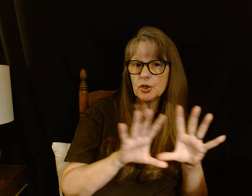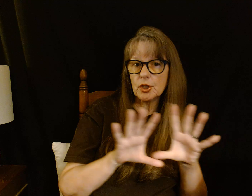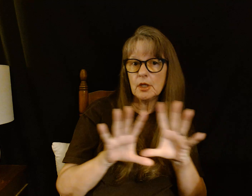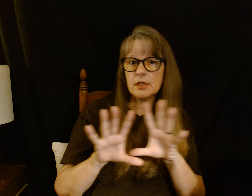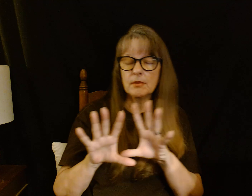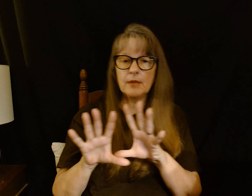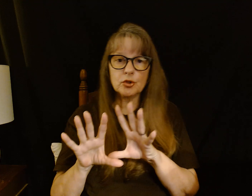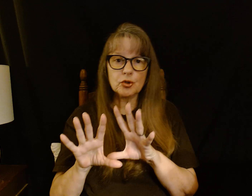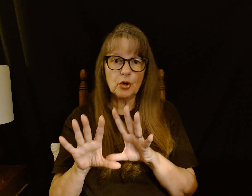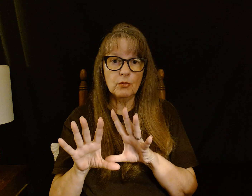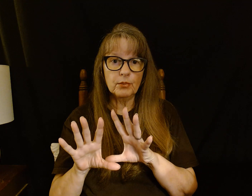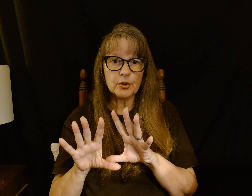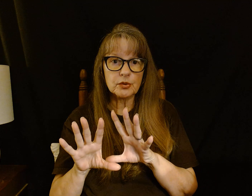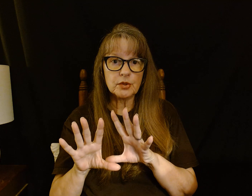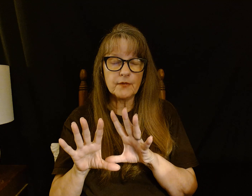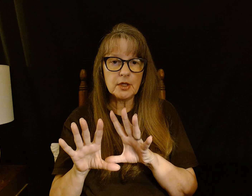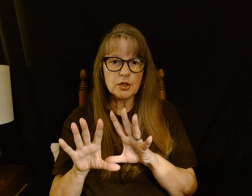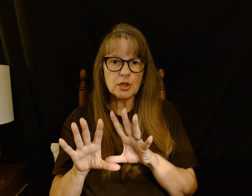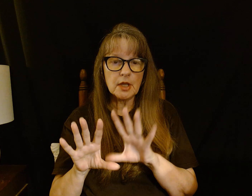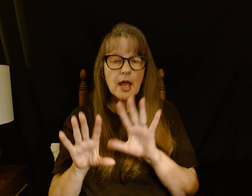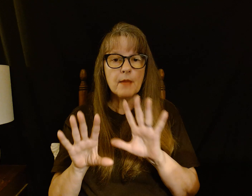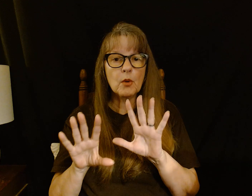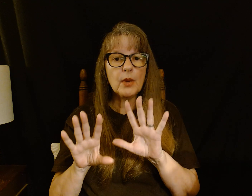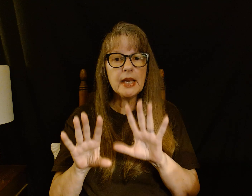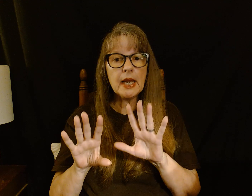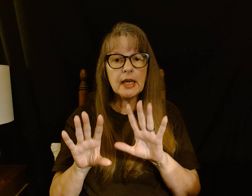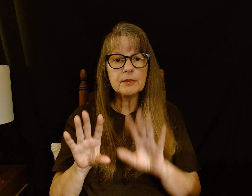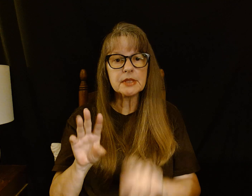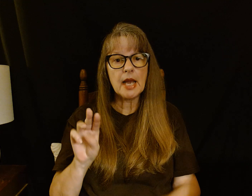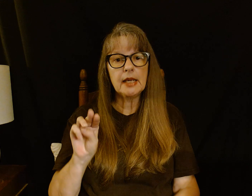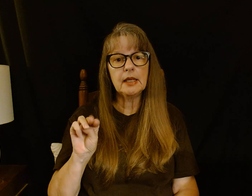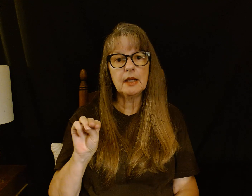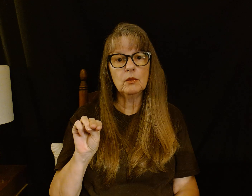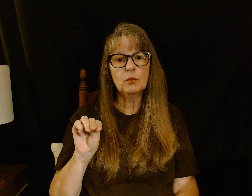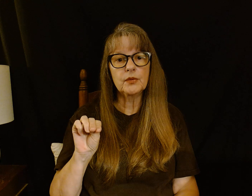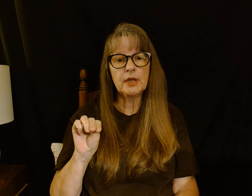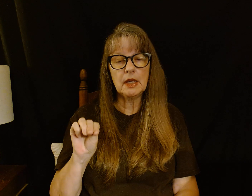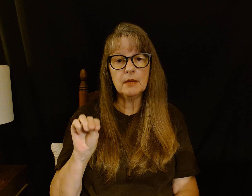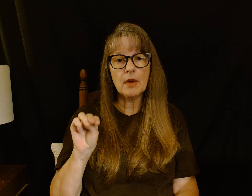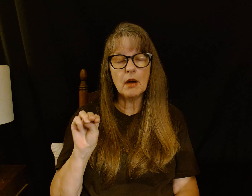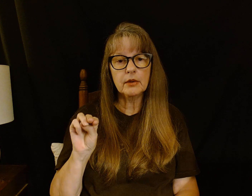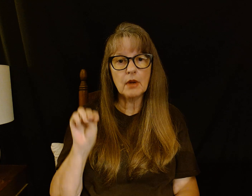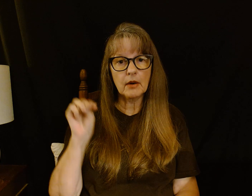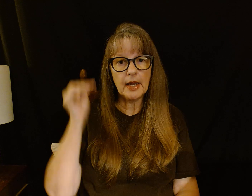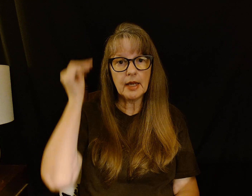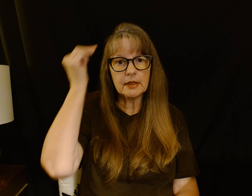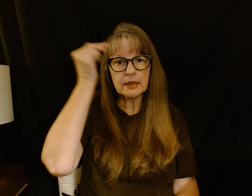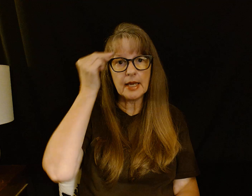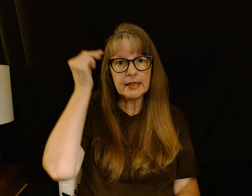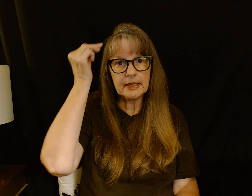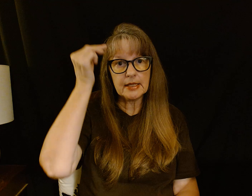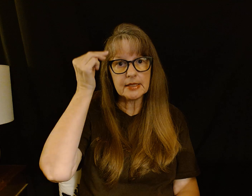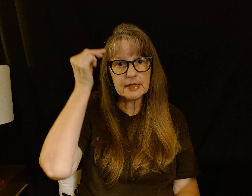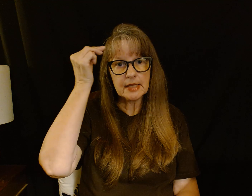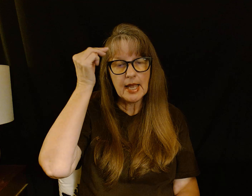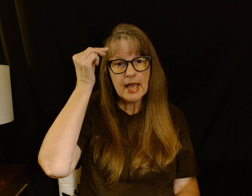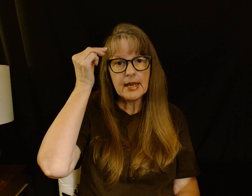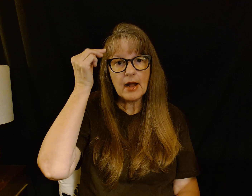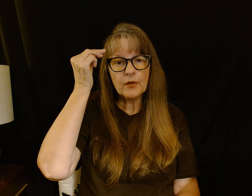and sometimes it's your own personal definition. But we ended up signing it with an M on our hand like this. Now, you can